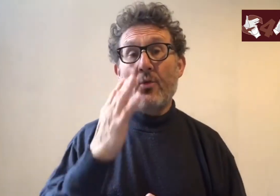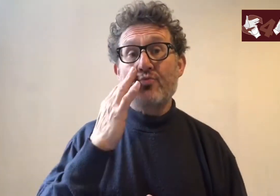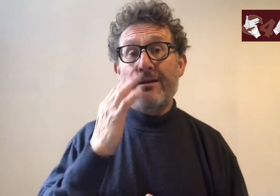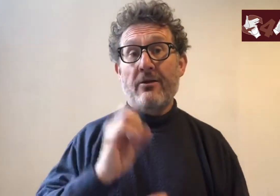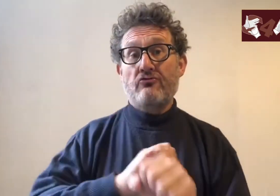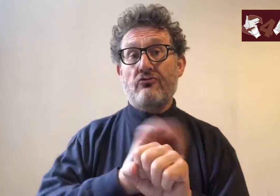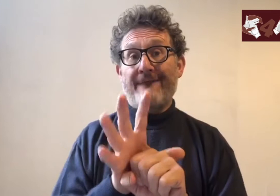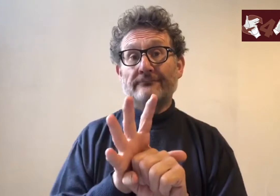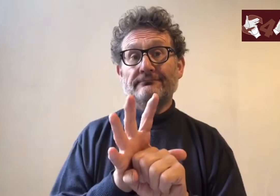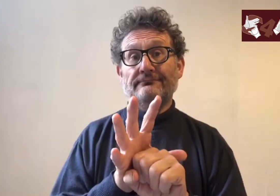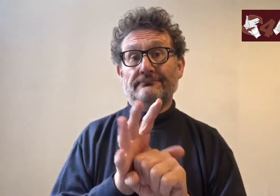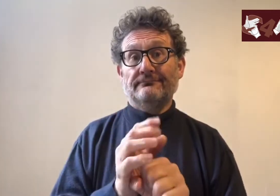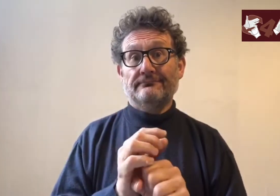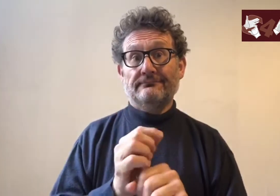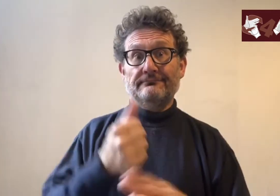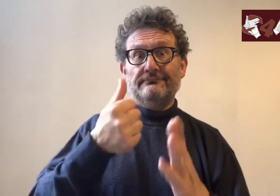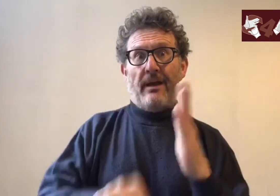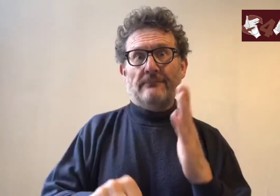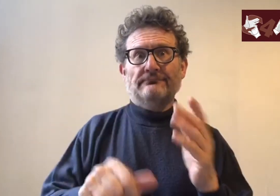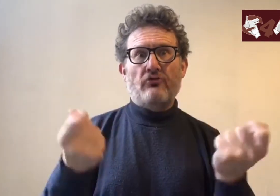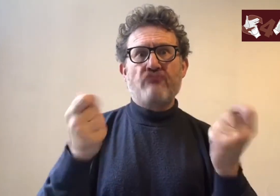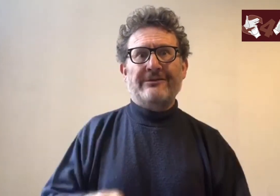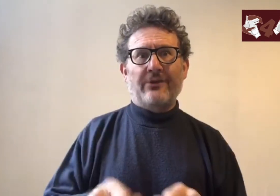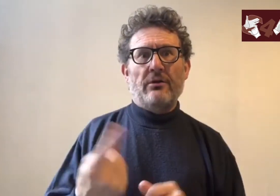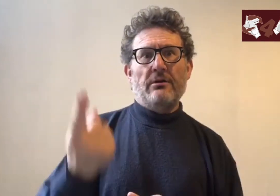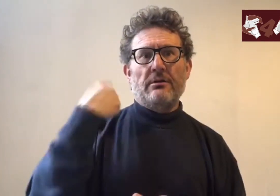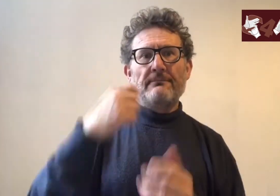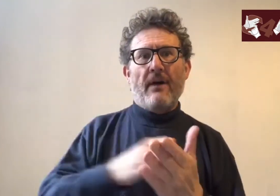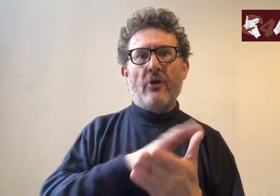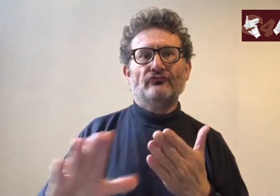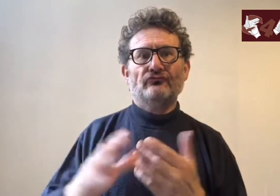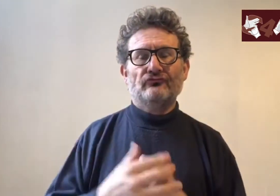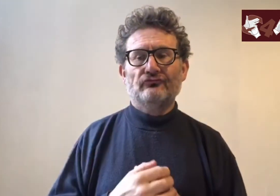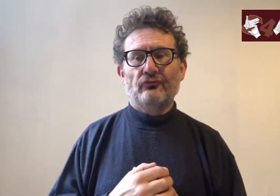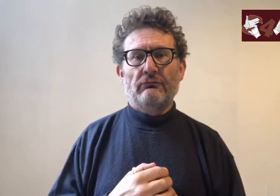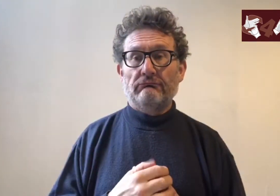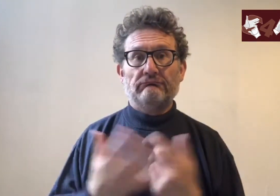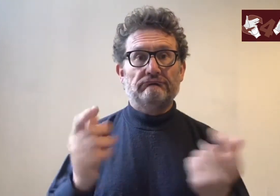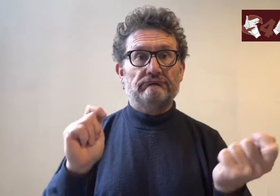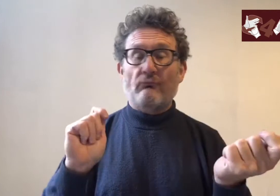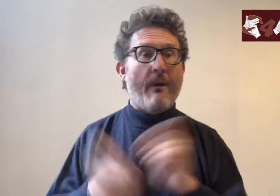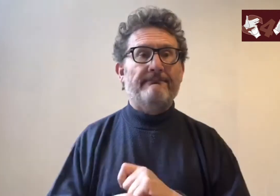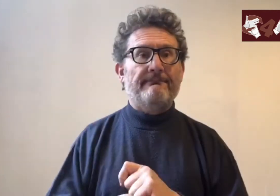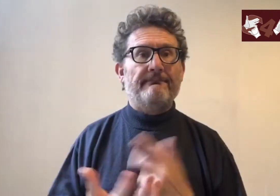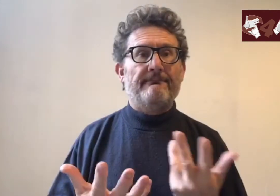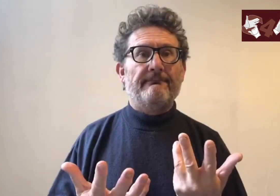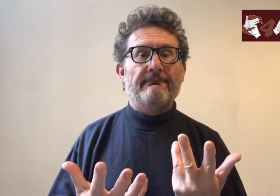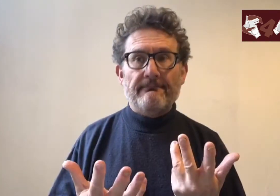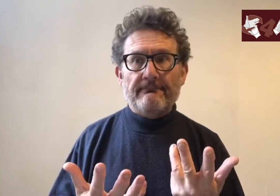enjoyed doing. Then when COVID hit and we entered into lockdown in March, things